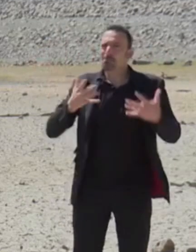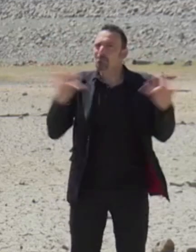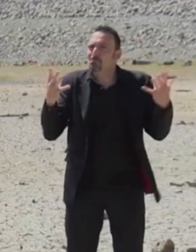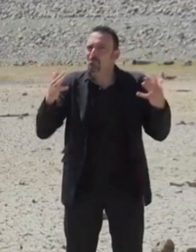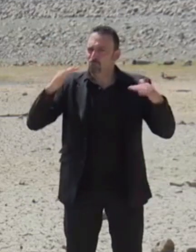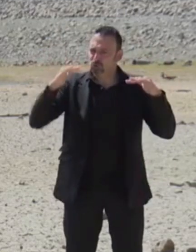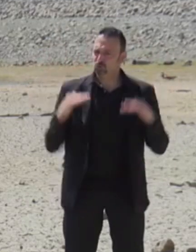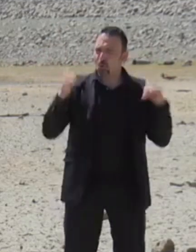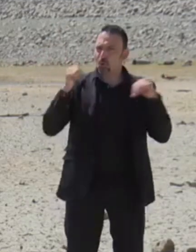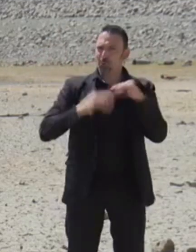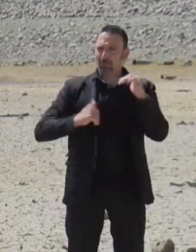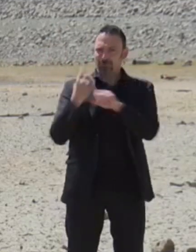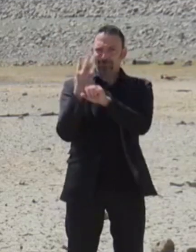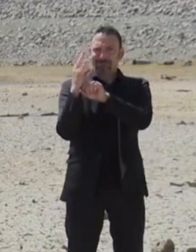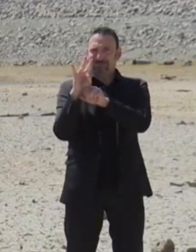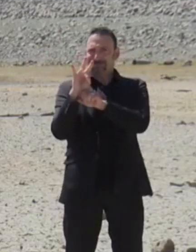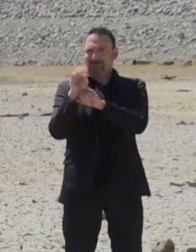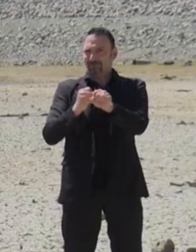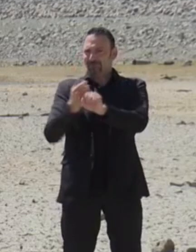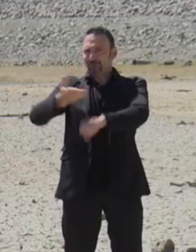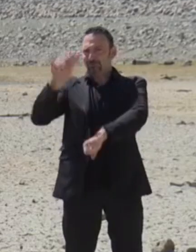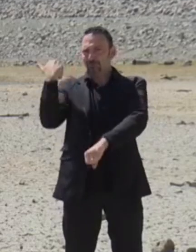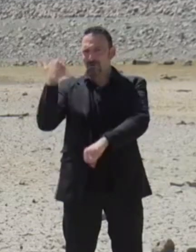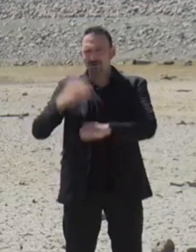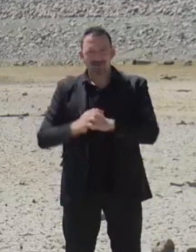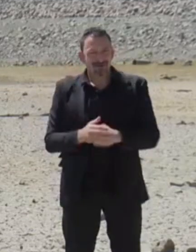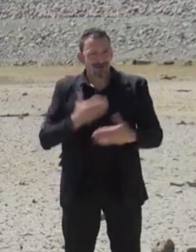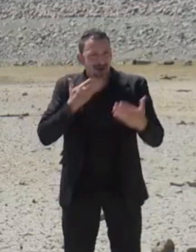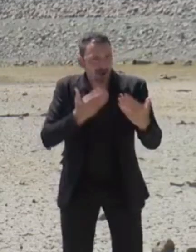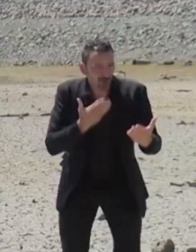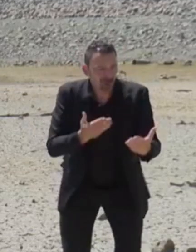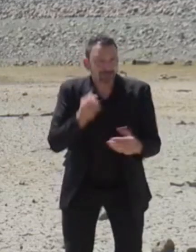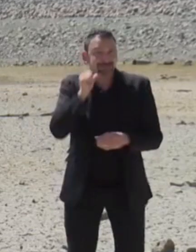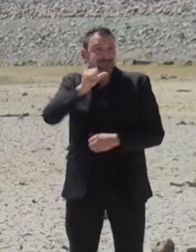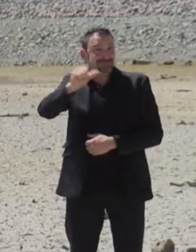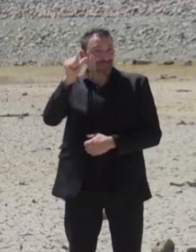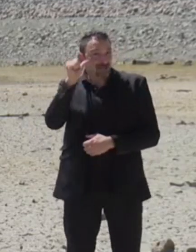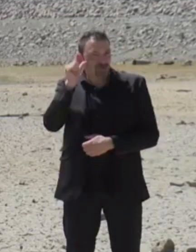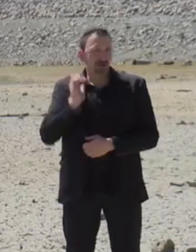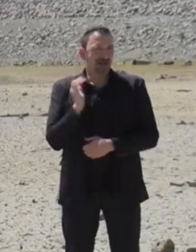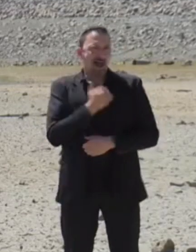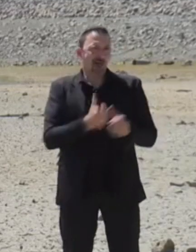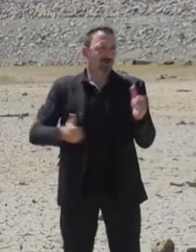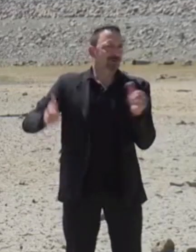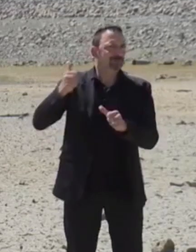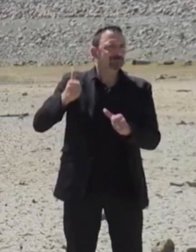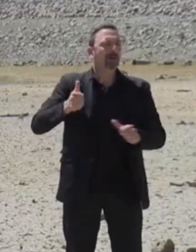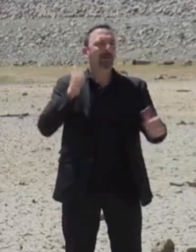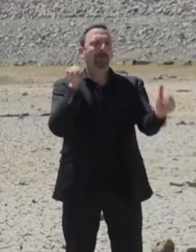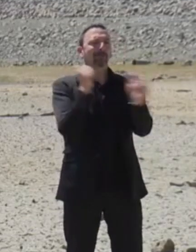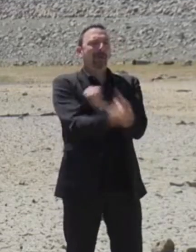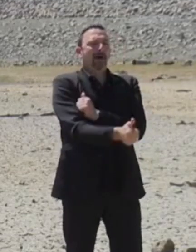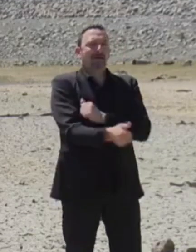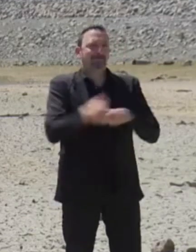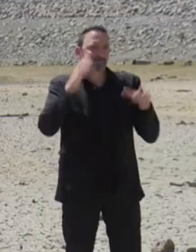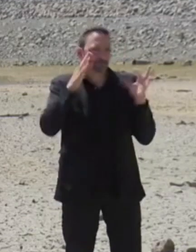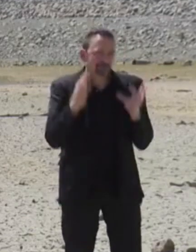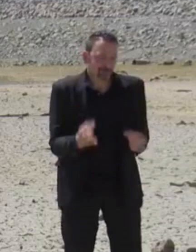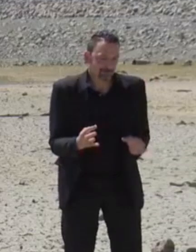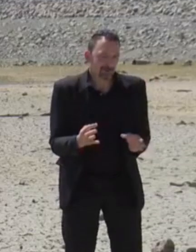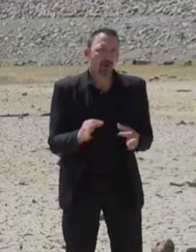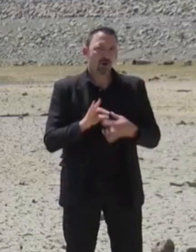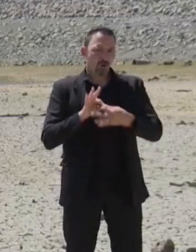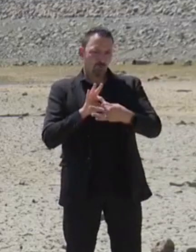time. I'm grateful our county supervisors here passed a resolution yesterday calling on a